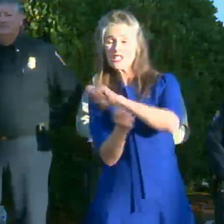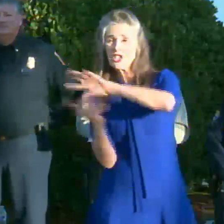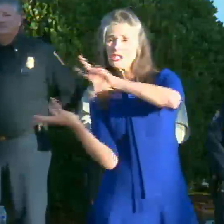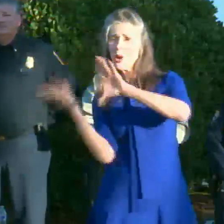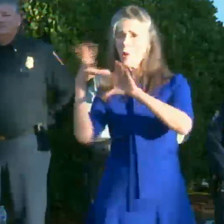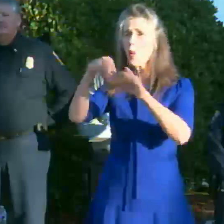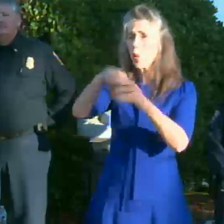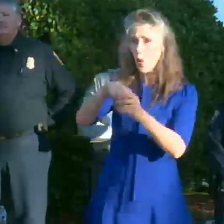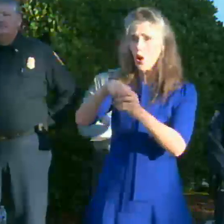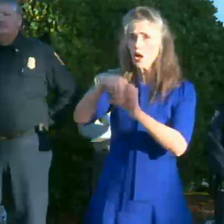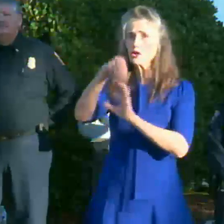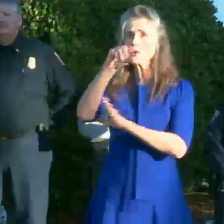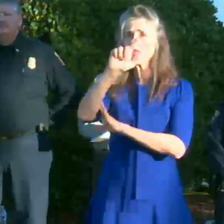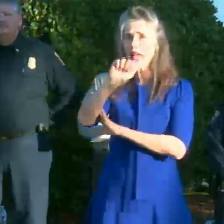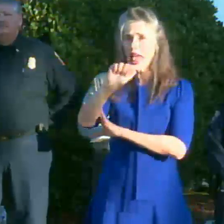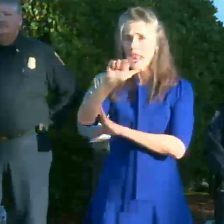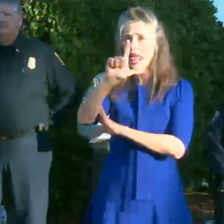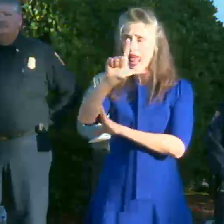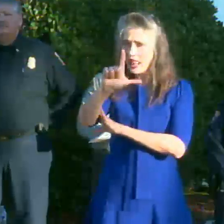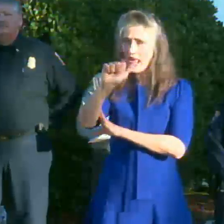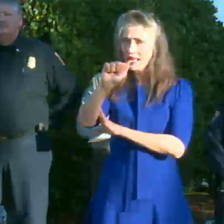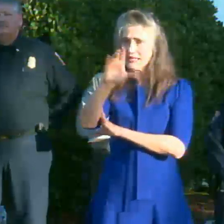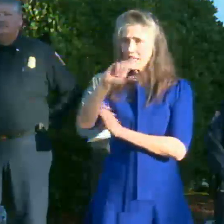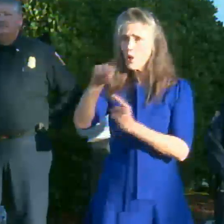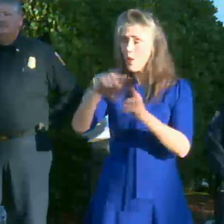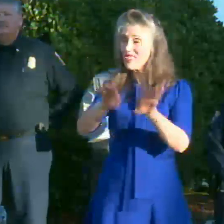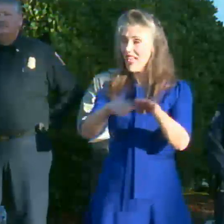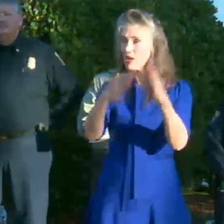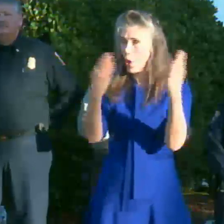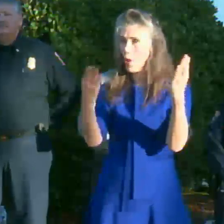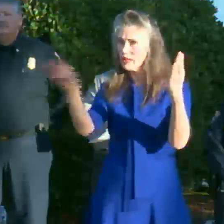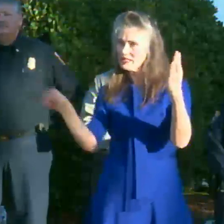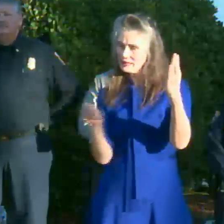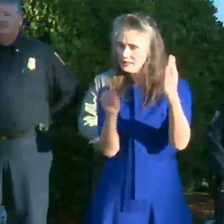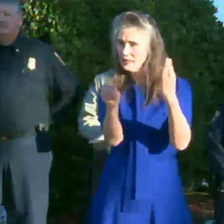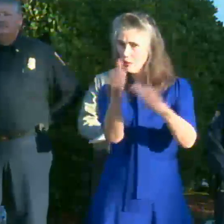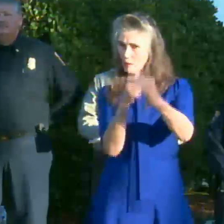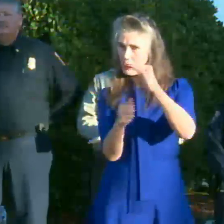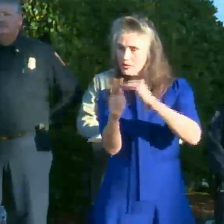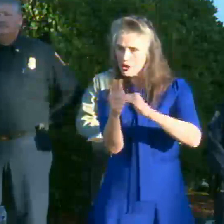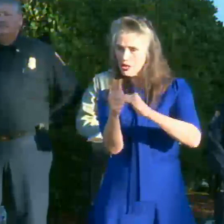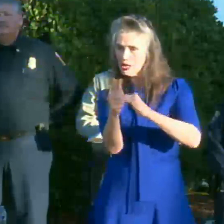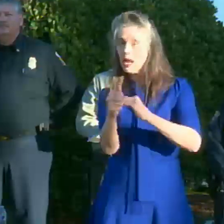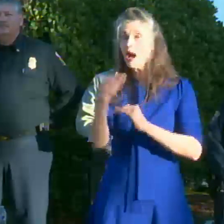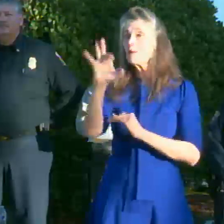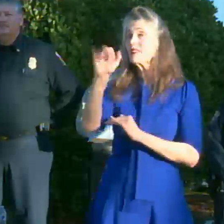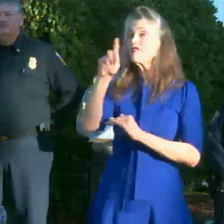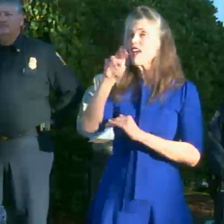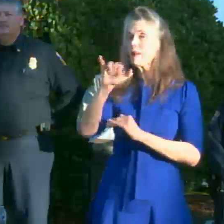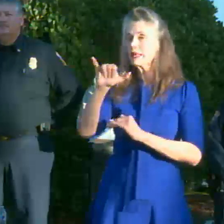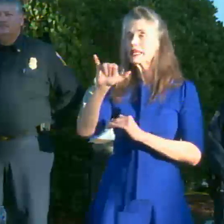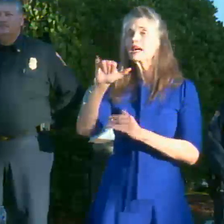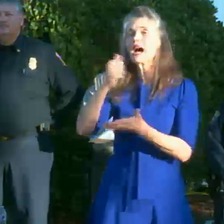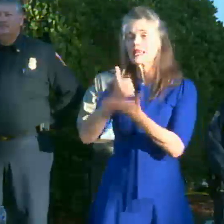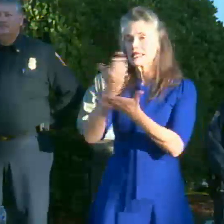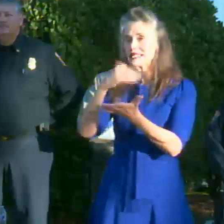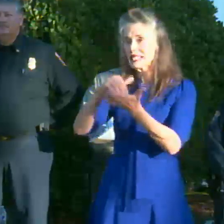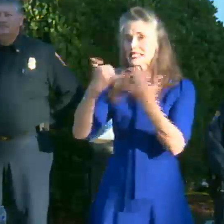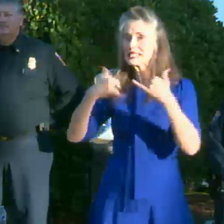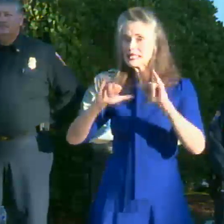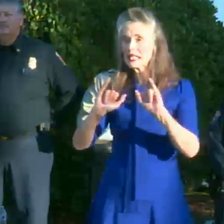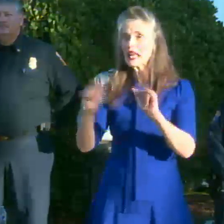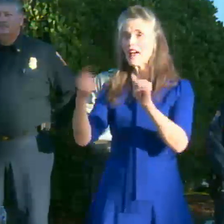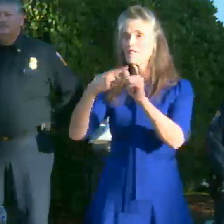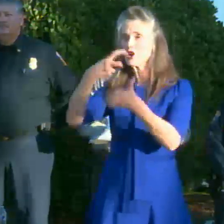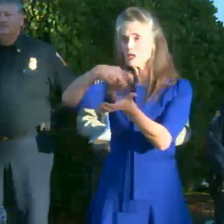LAC upon its opening. The Family Assistance Center remains located at First Presbyterian